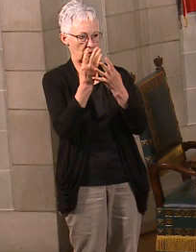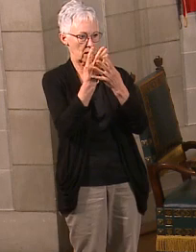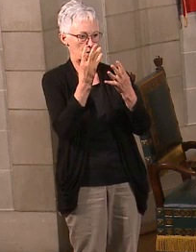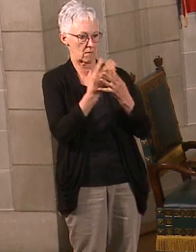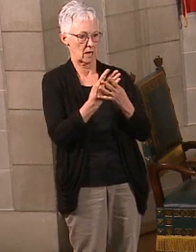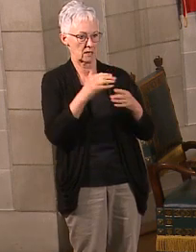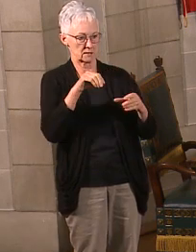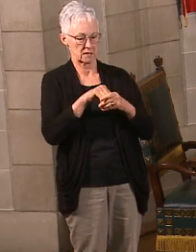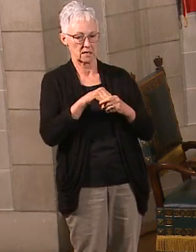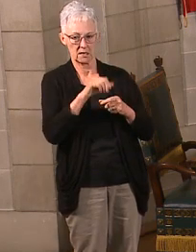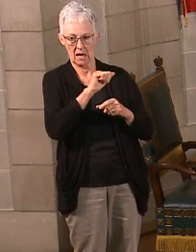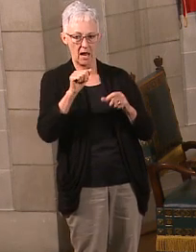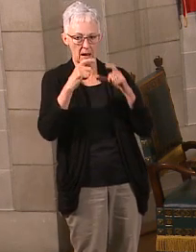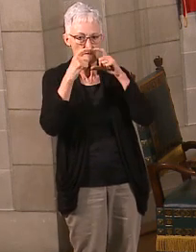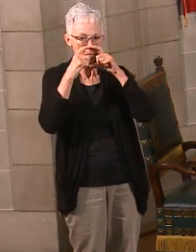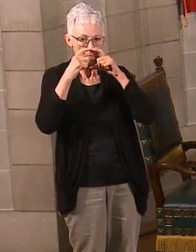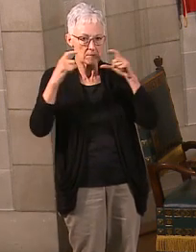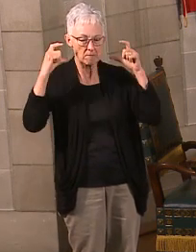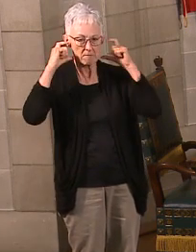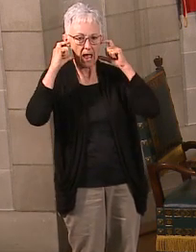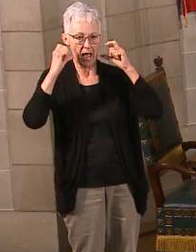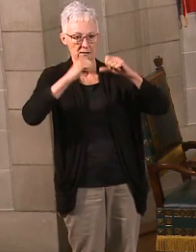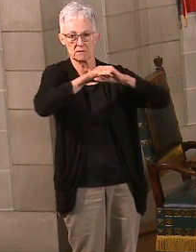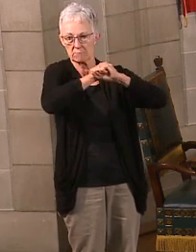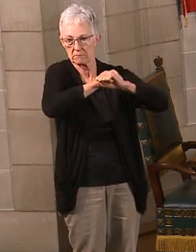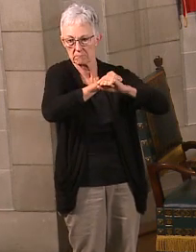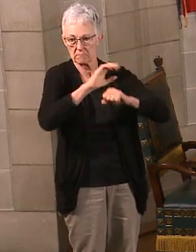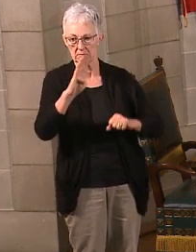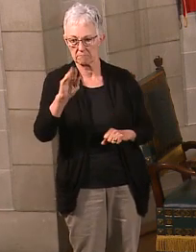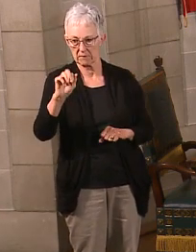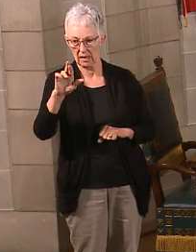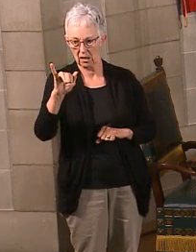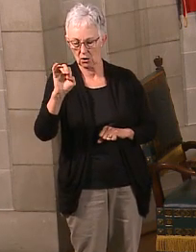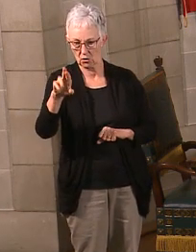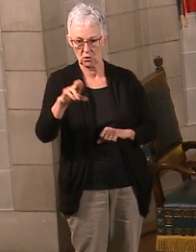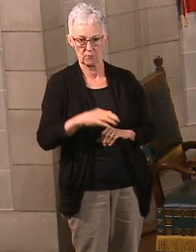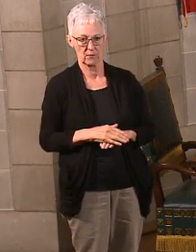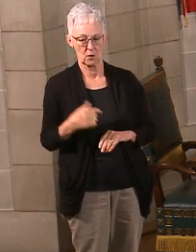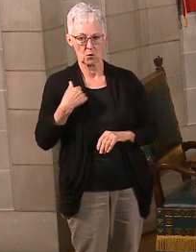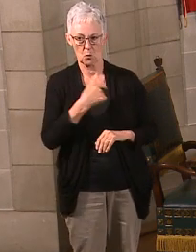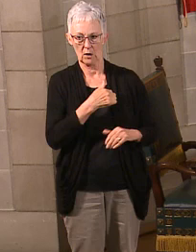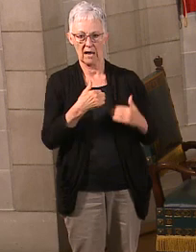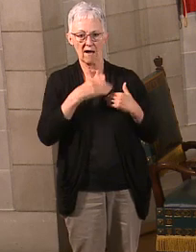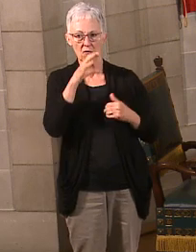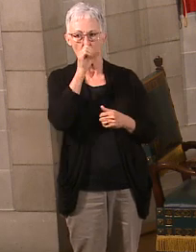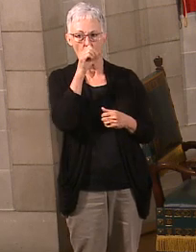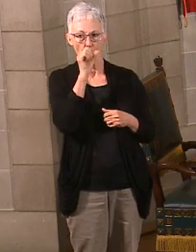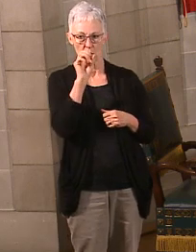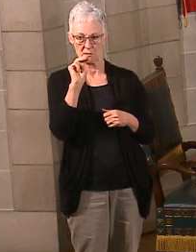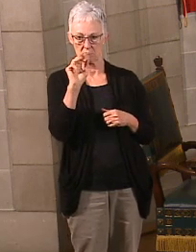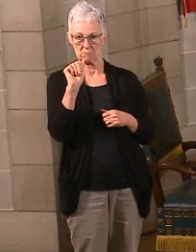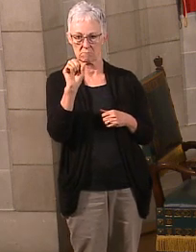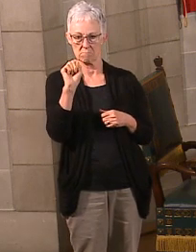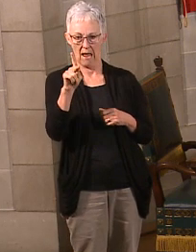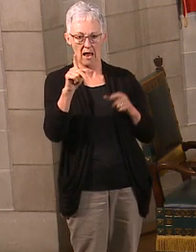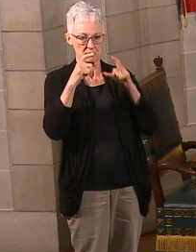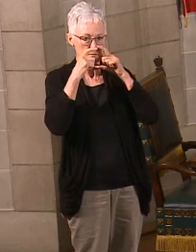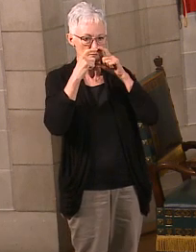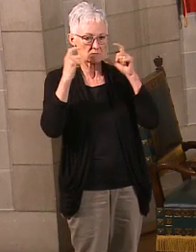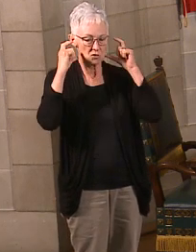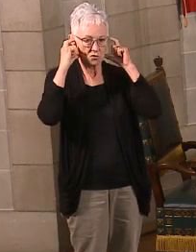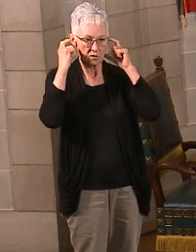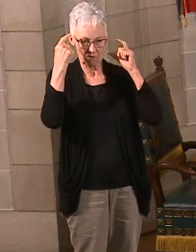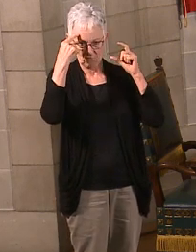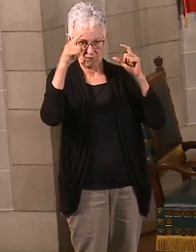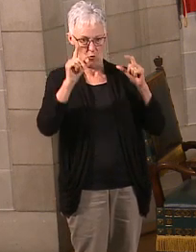have, if you see behind me, we have the orange cloth mask that's available for staff. They can also use a personal mask if